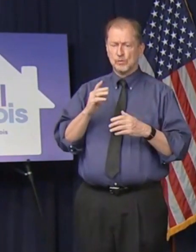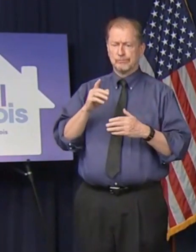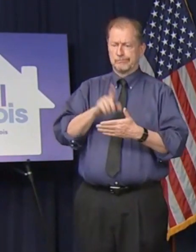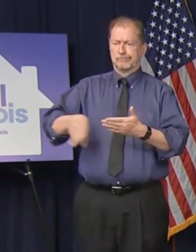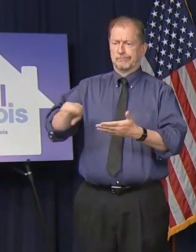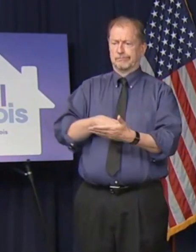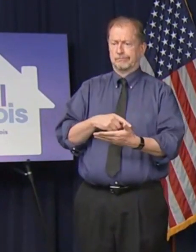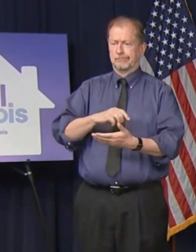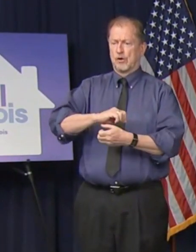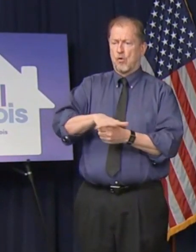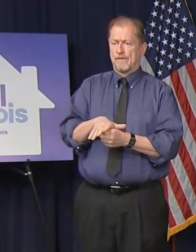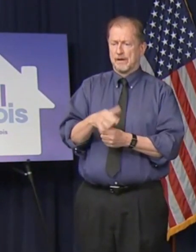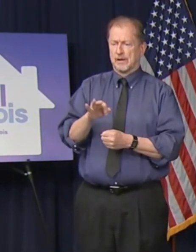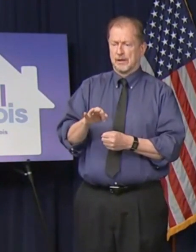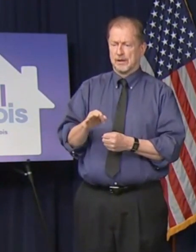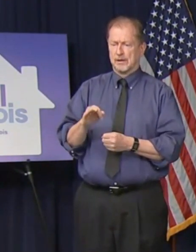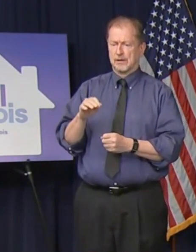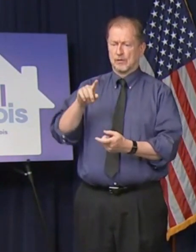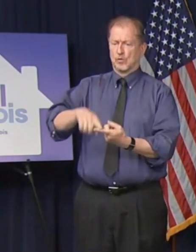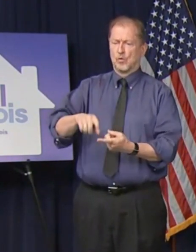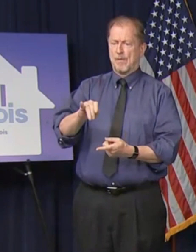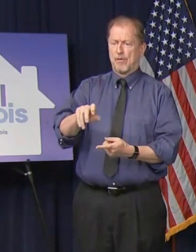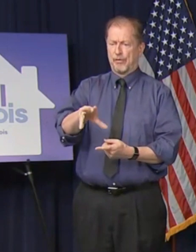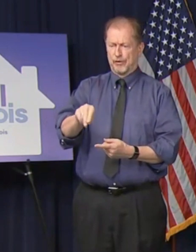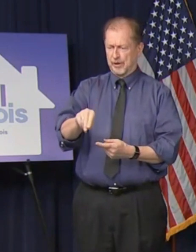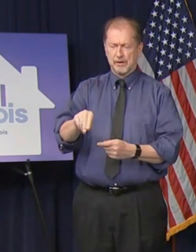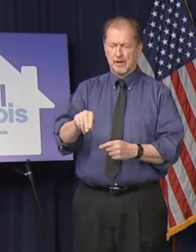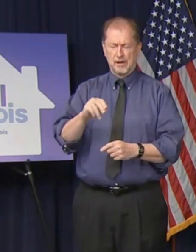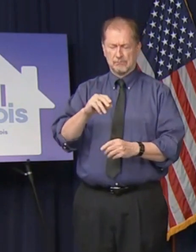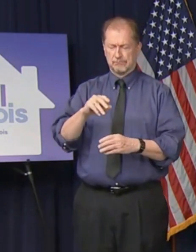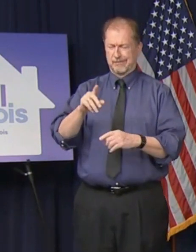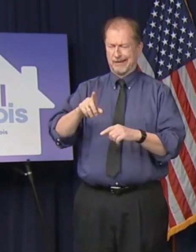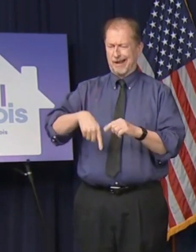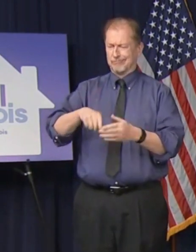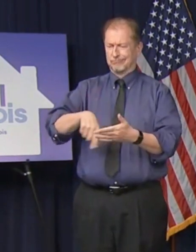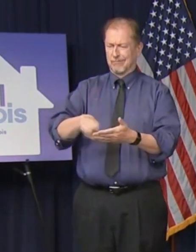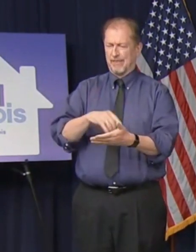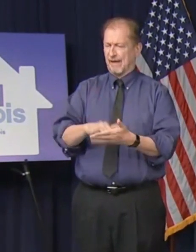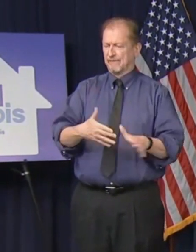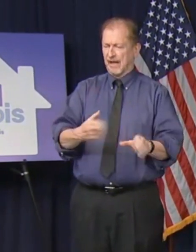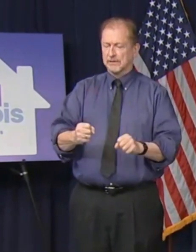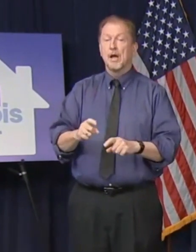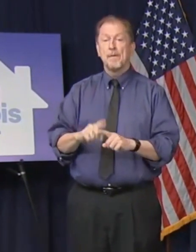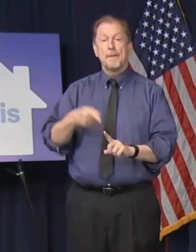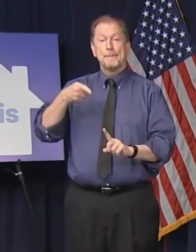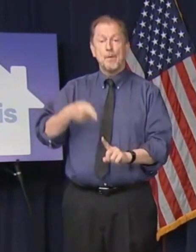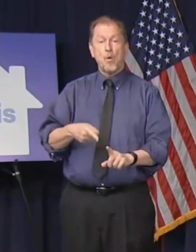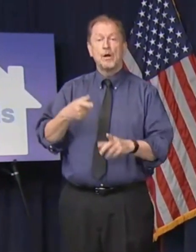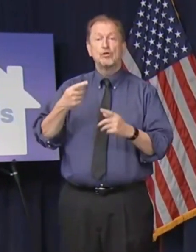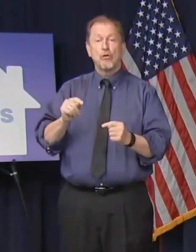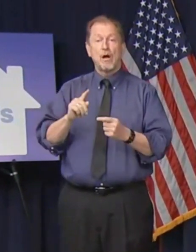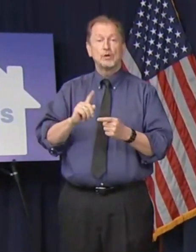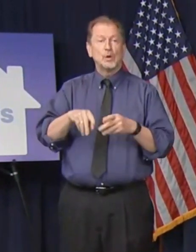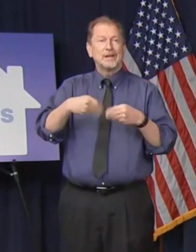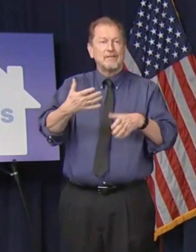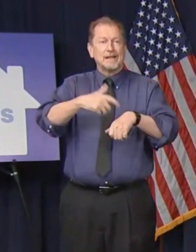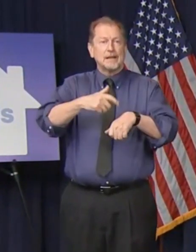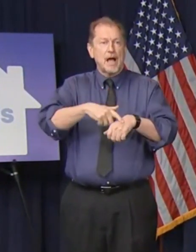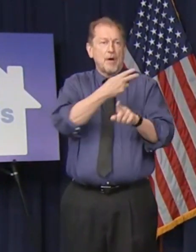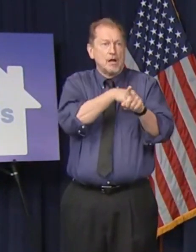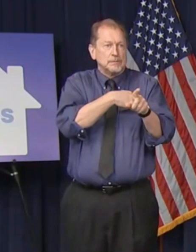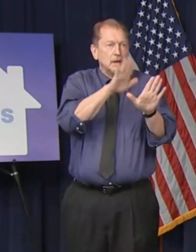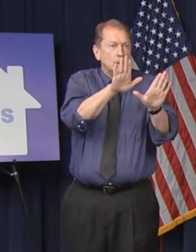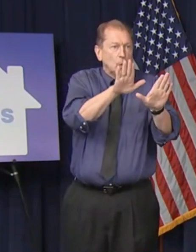never going to happen, but to buy time for the healthcare capacity to increase, for the ICU beds to increase, to get the ventilators